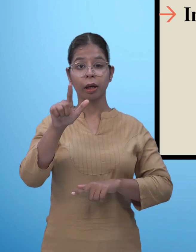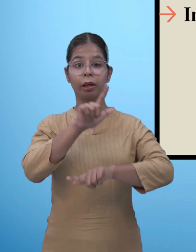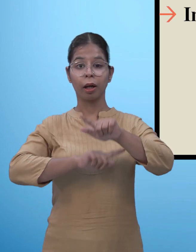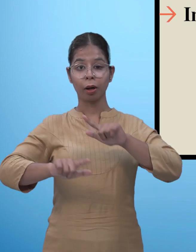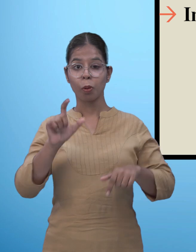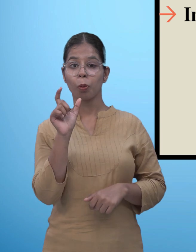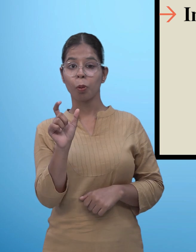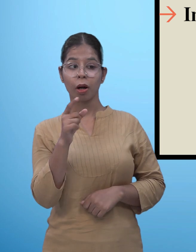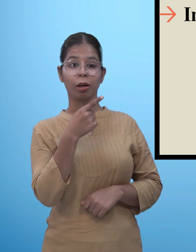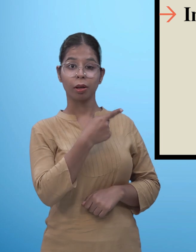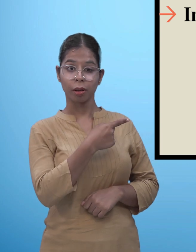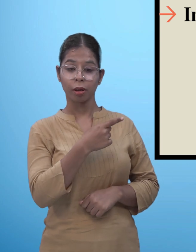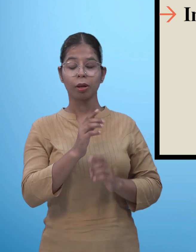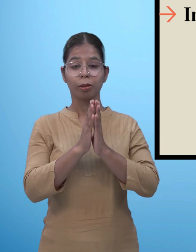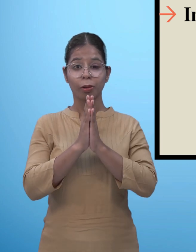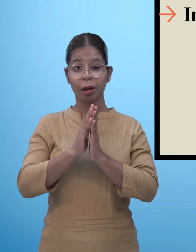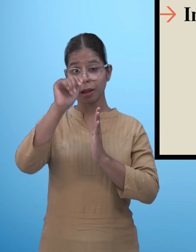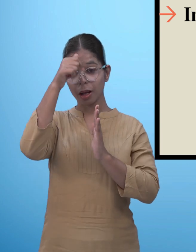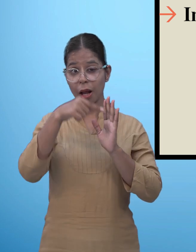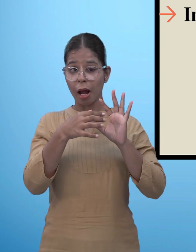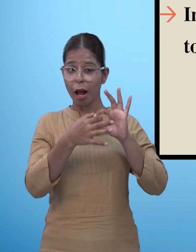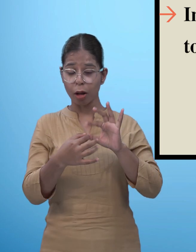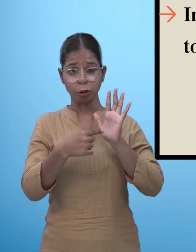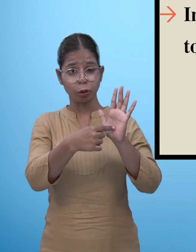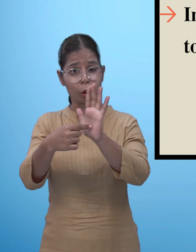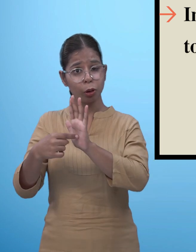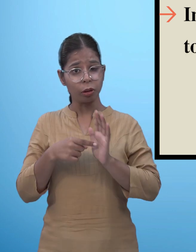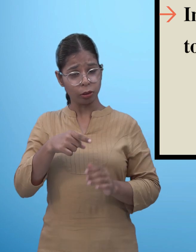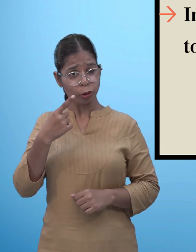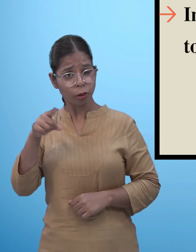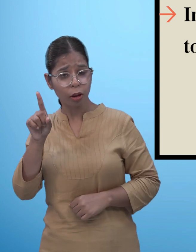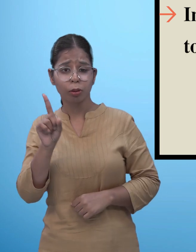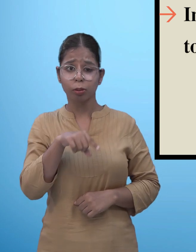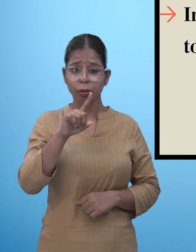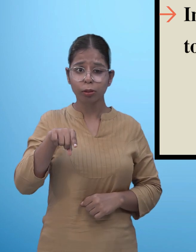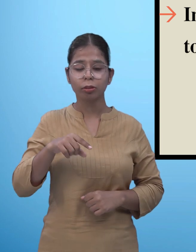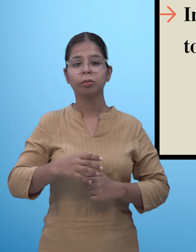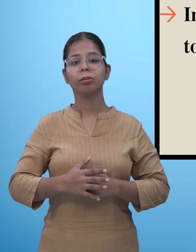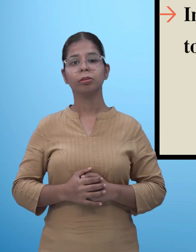In ancient Persian, the word Hindu refers to the Hindu religion.